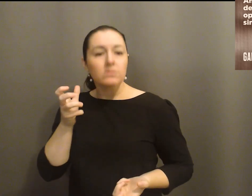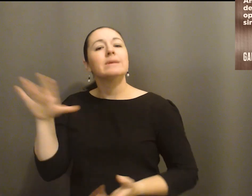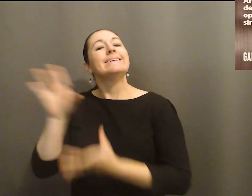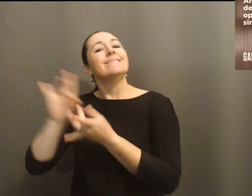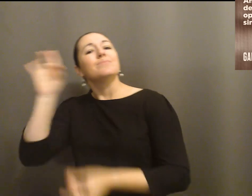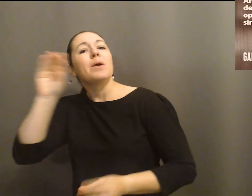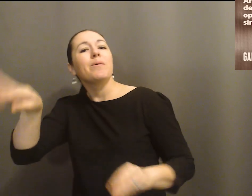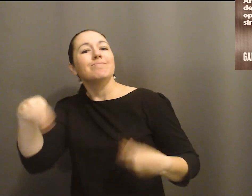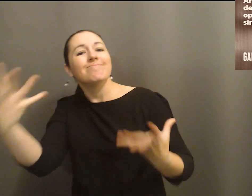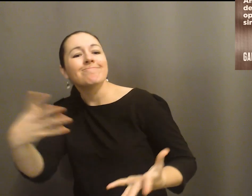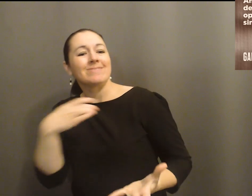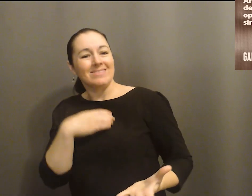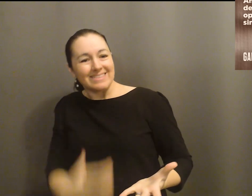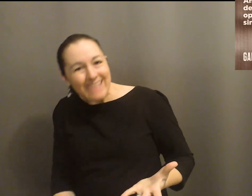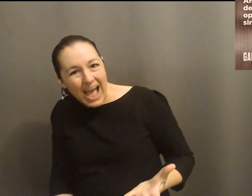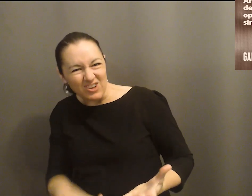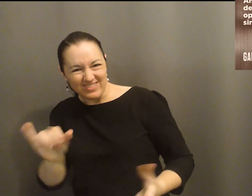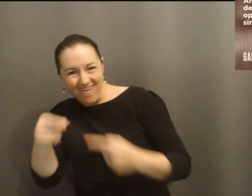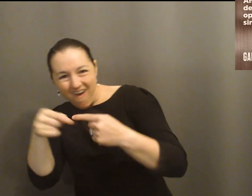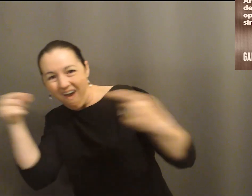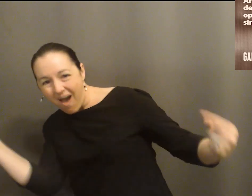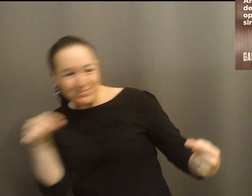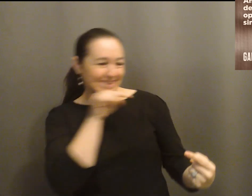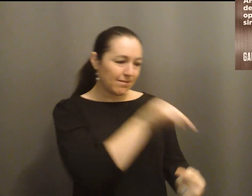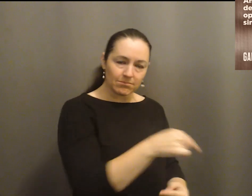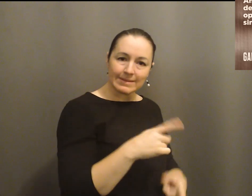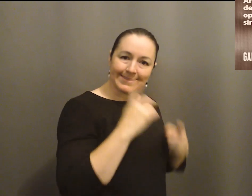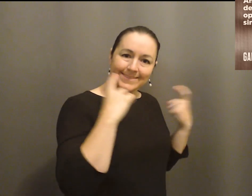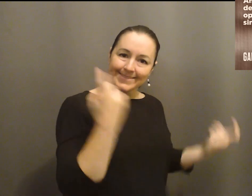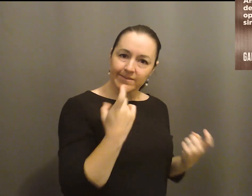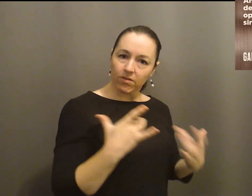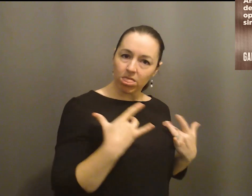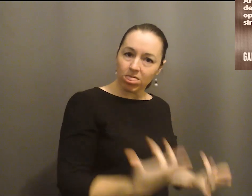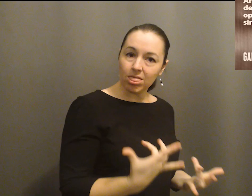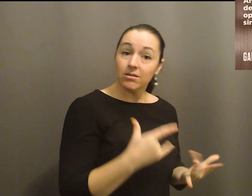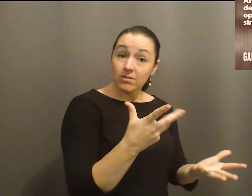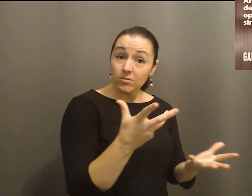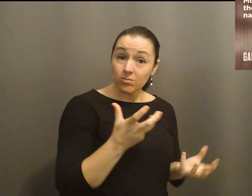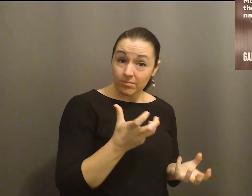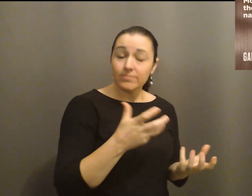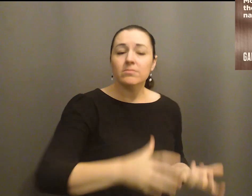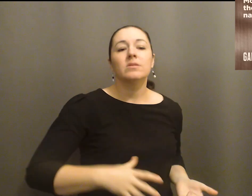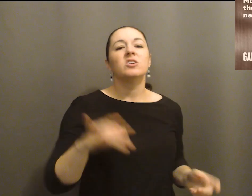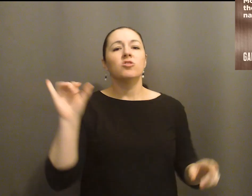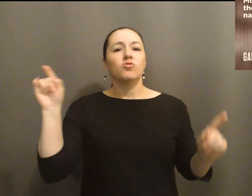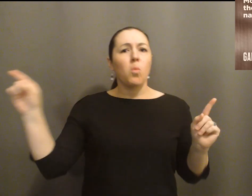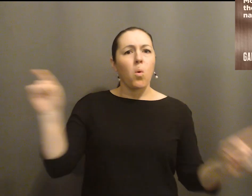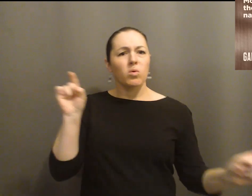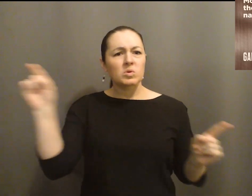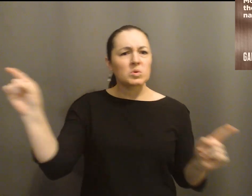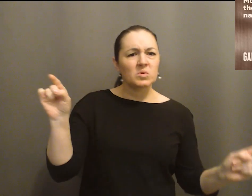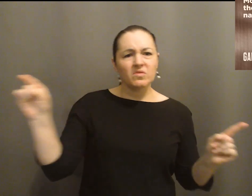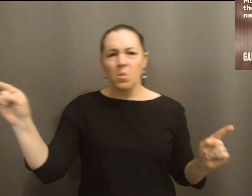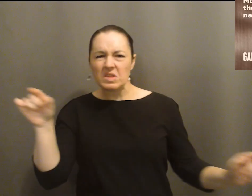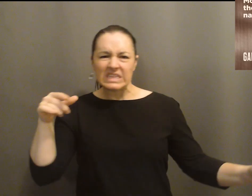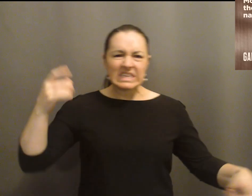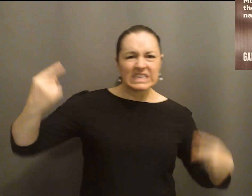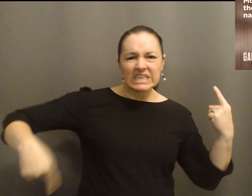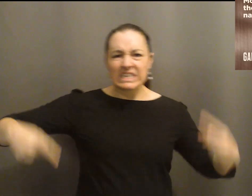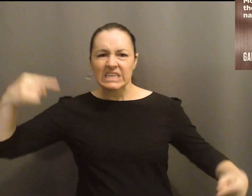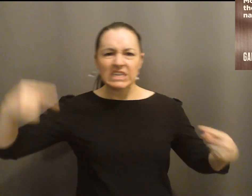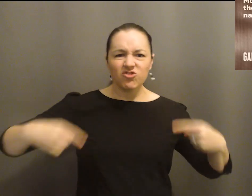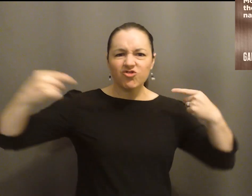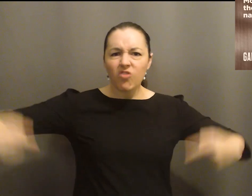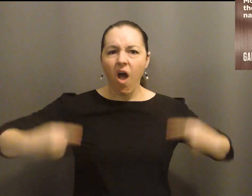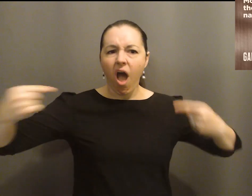the Spirit gives us desires that are the opposite of what the sinful nature desires These two forces are constantly fighting